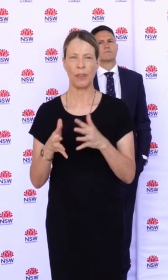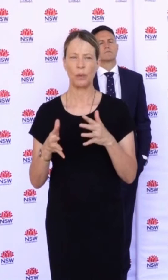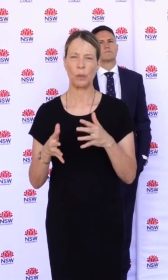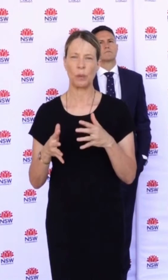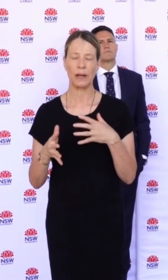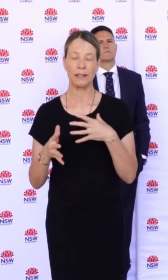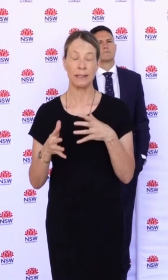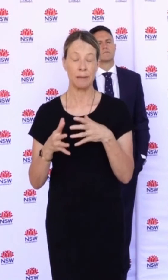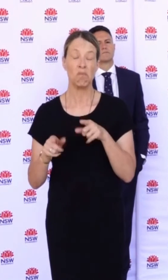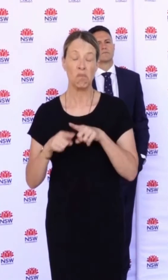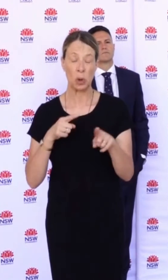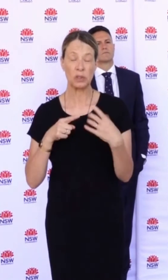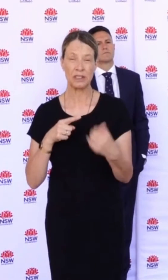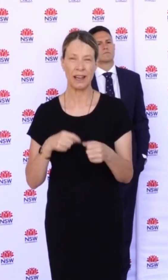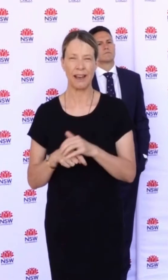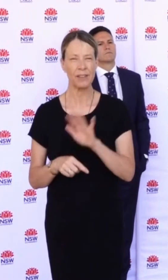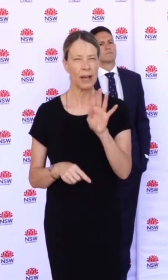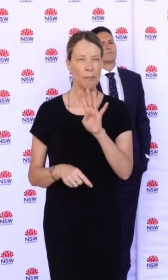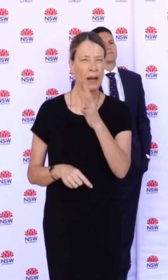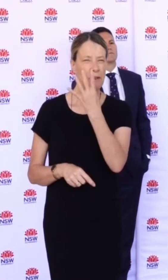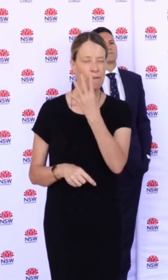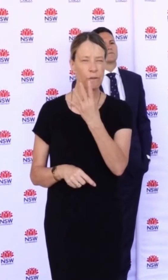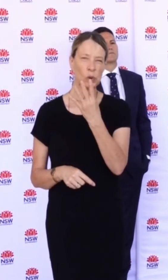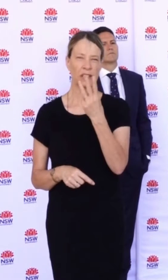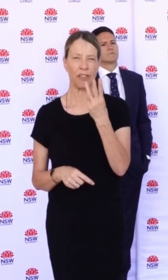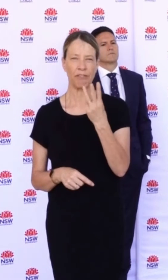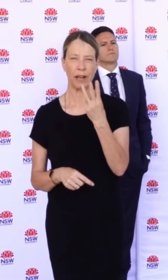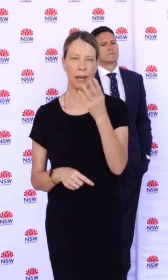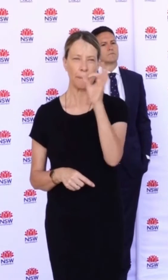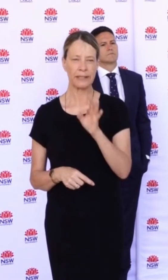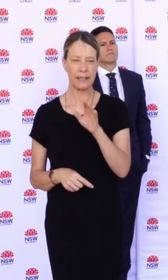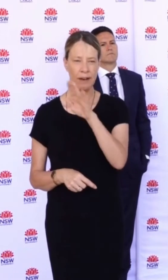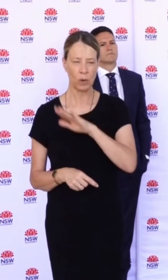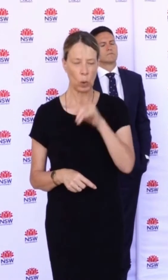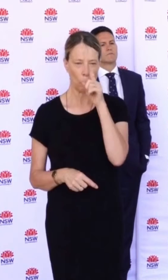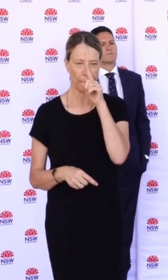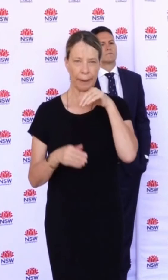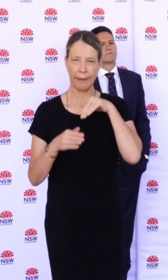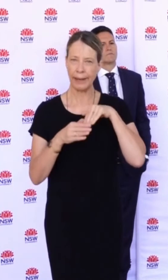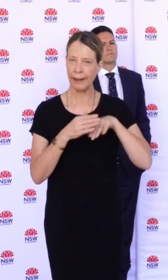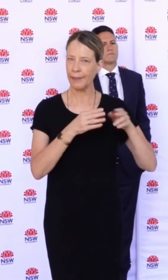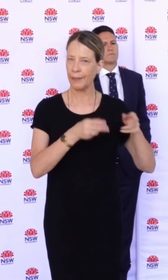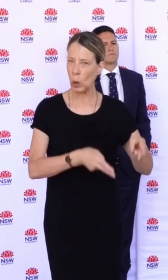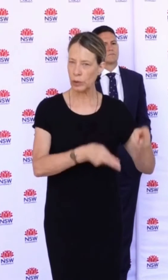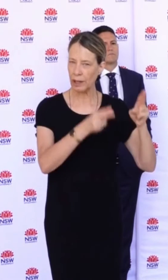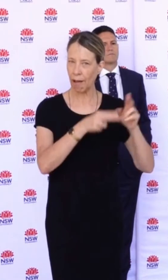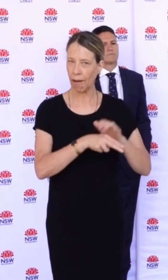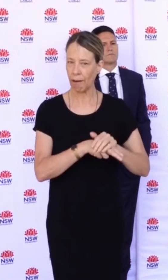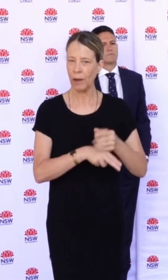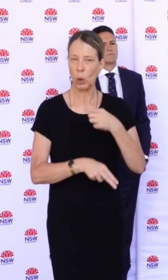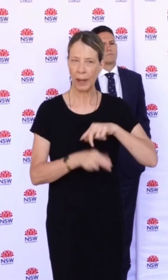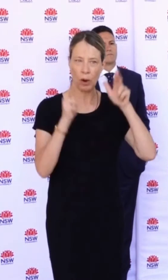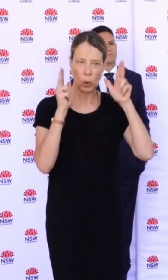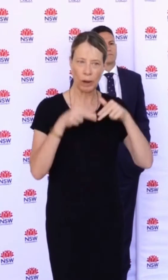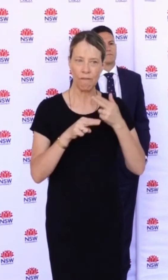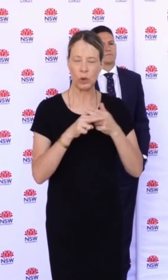Roughly 43% of all of the people who come through our hotel system we are looking after for other states and territories.